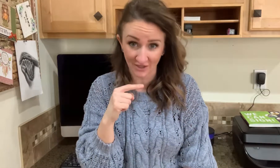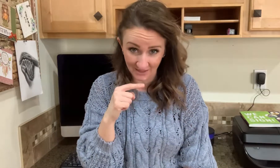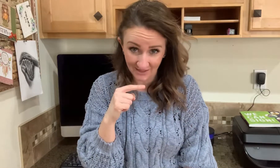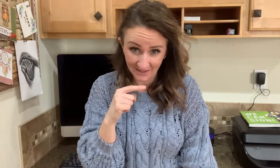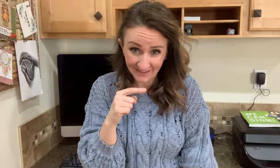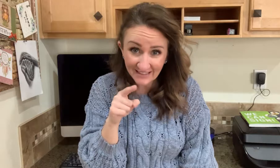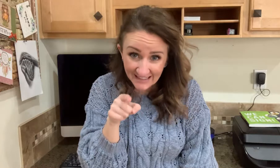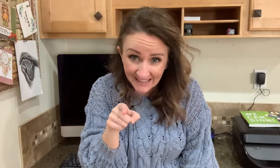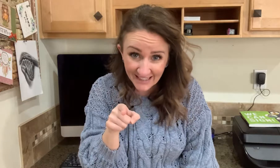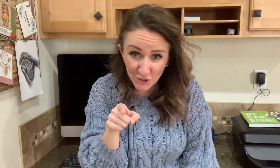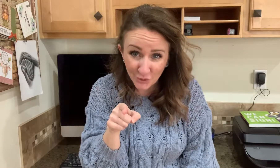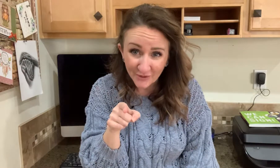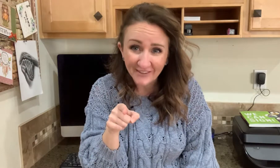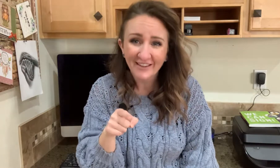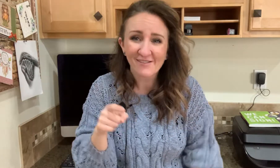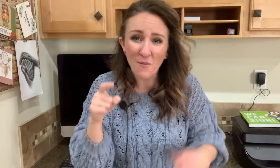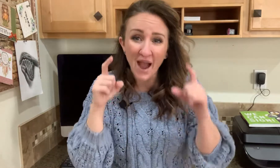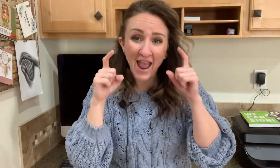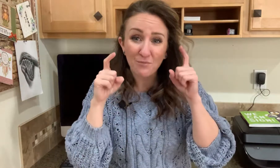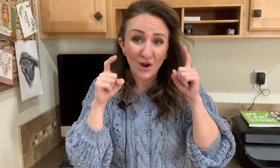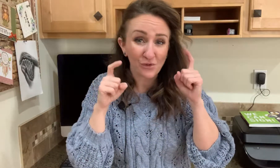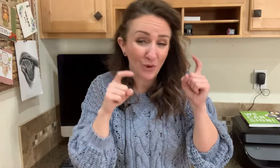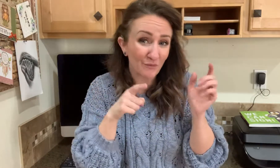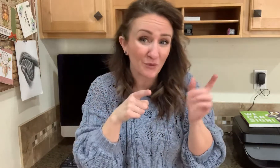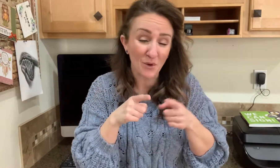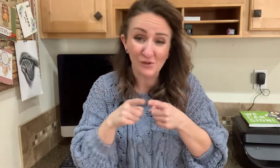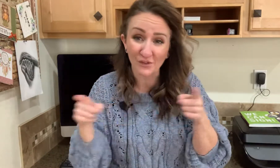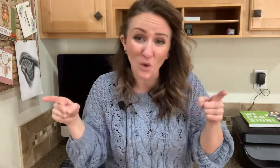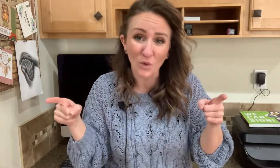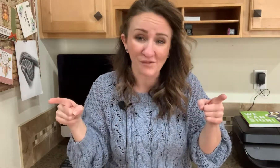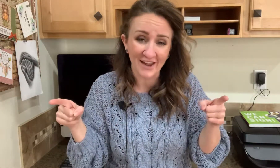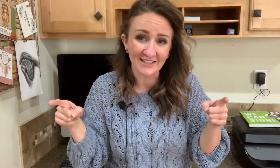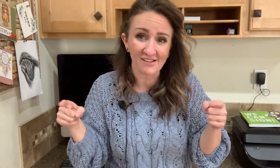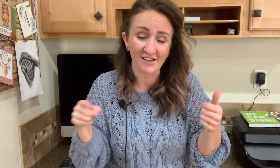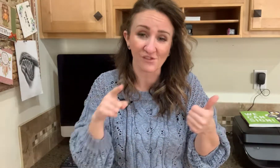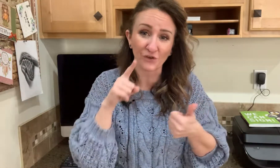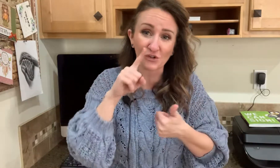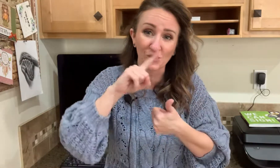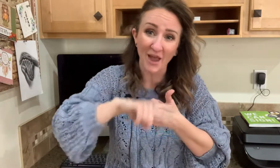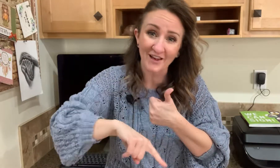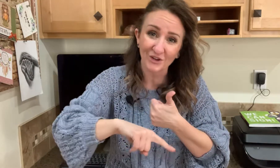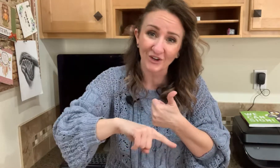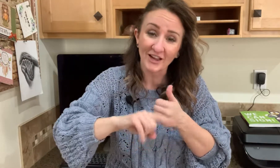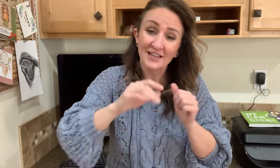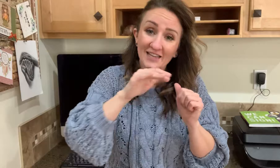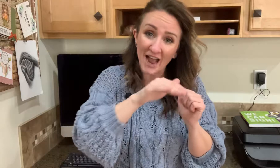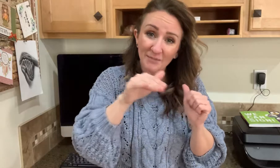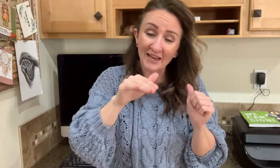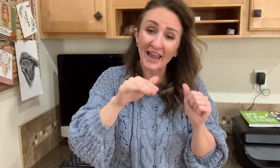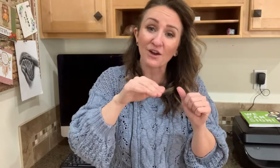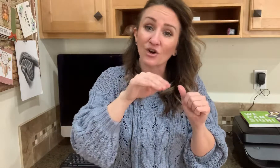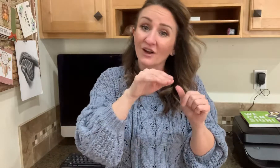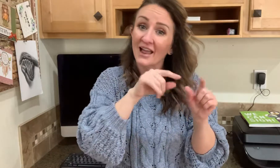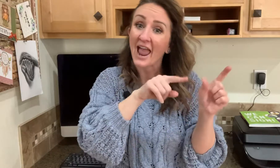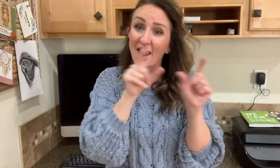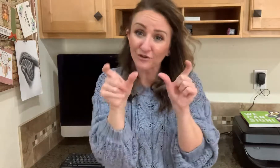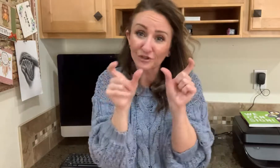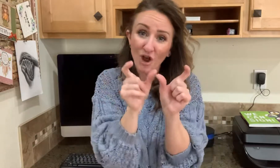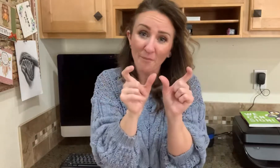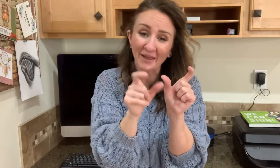is, did you? So my eyebrows are up for mostly the whole sentence, because first you had your time indicator and your topic,